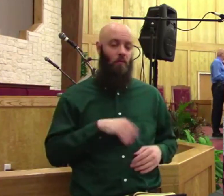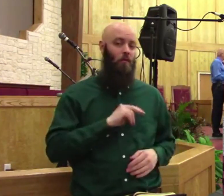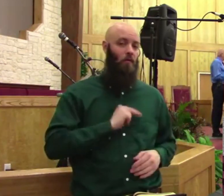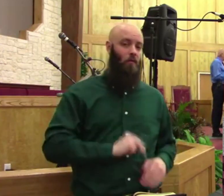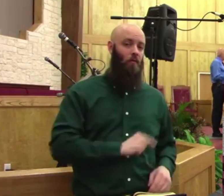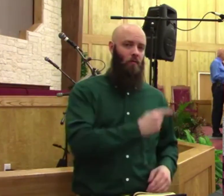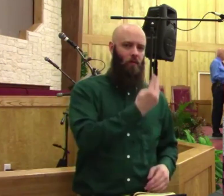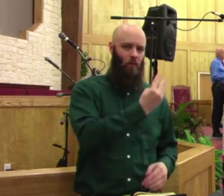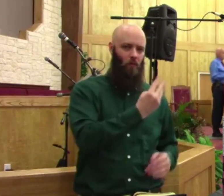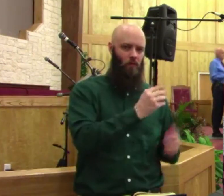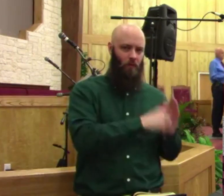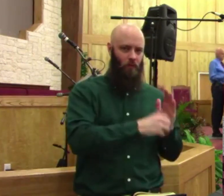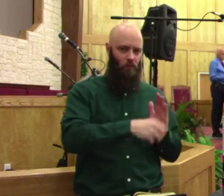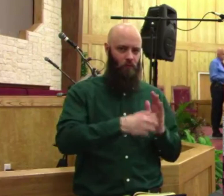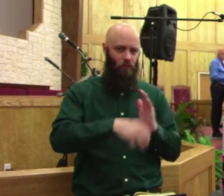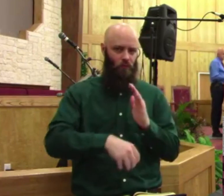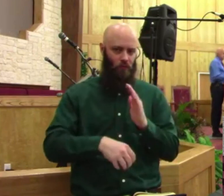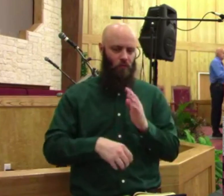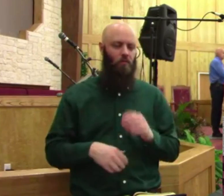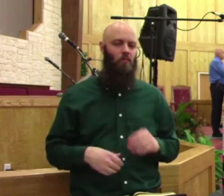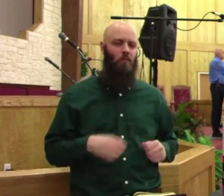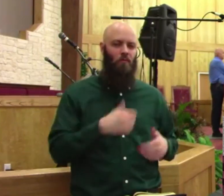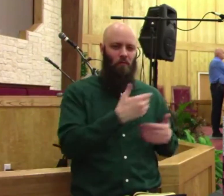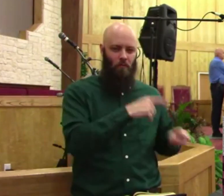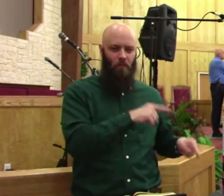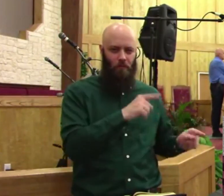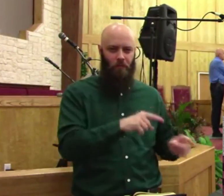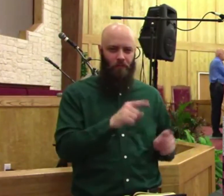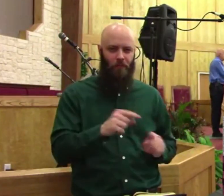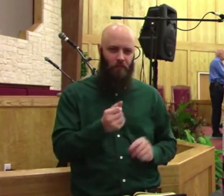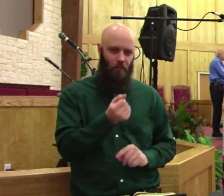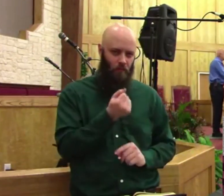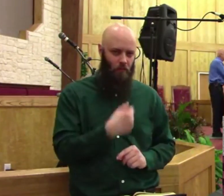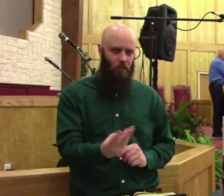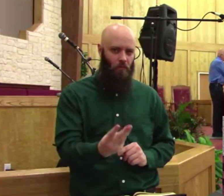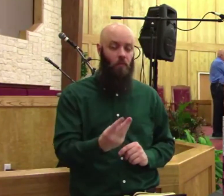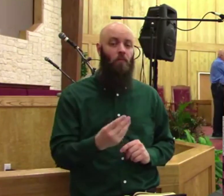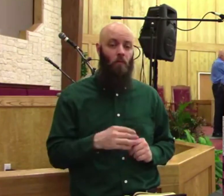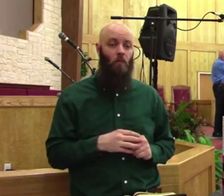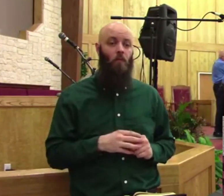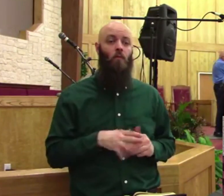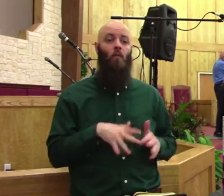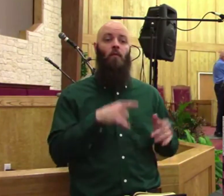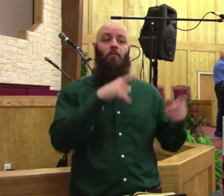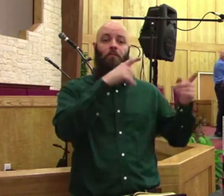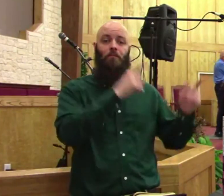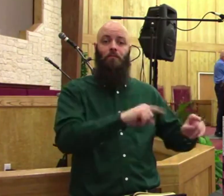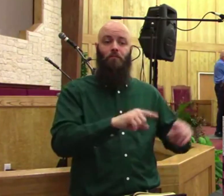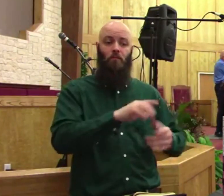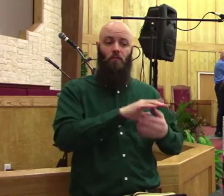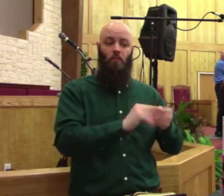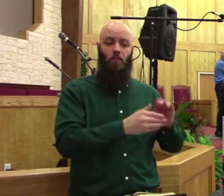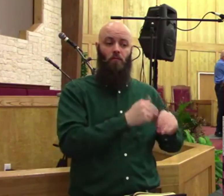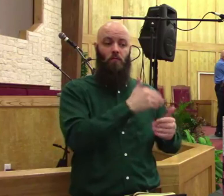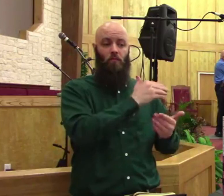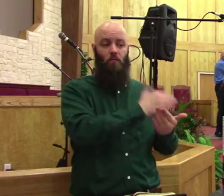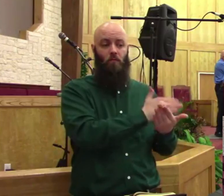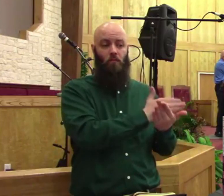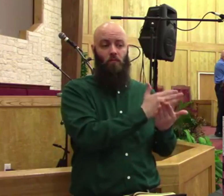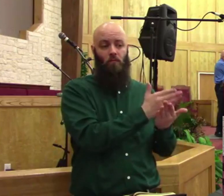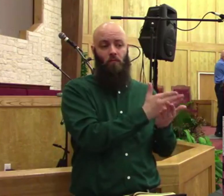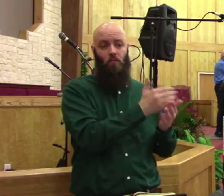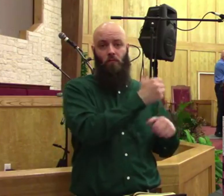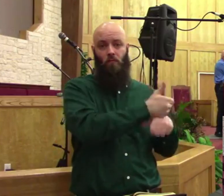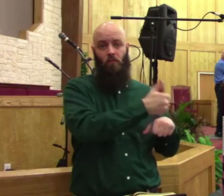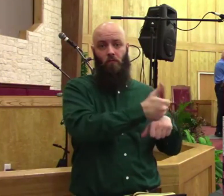We have a number of events. And what happens is, as the story is laid out in chapters